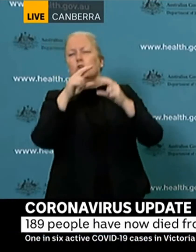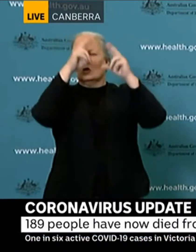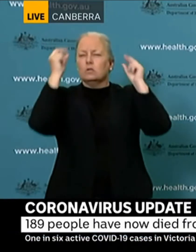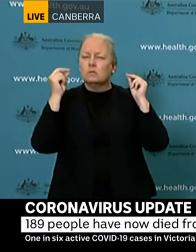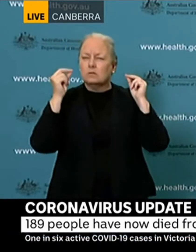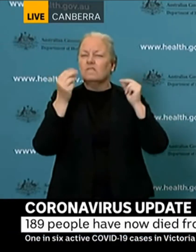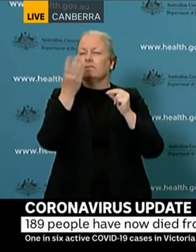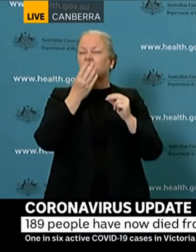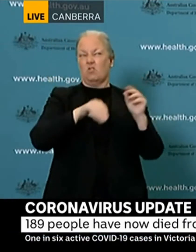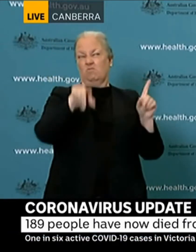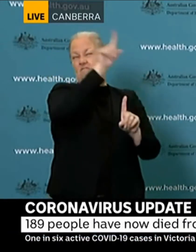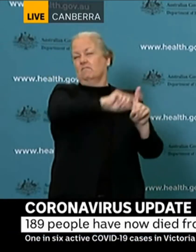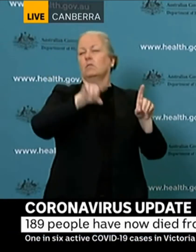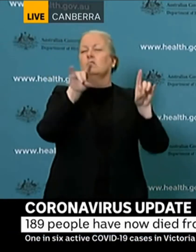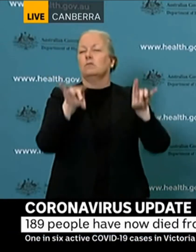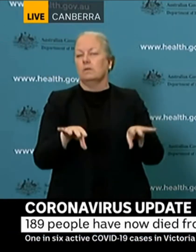other states. And so